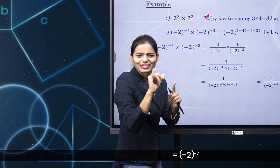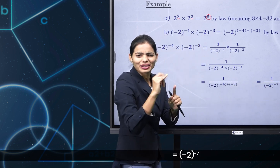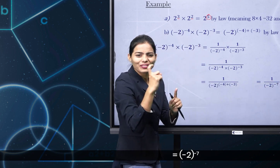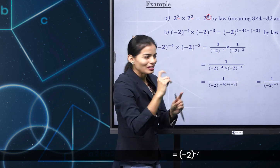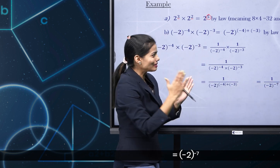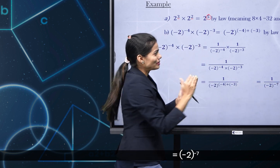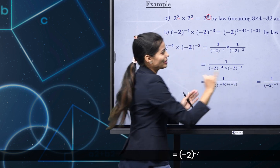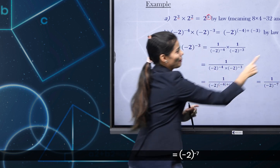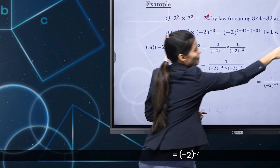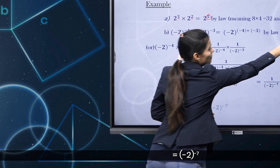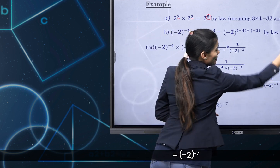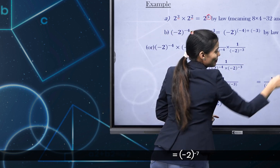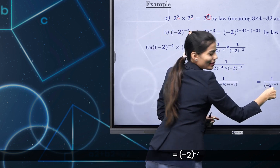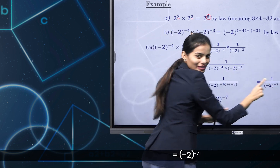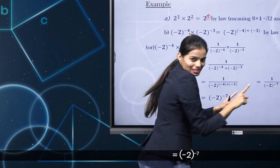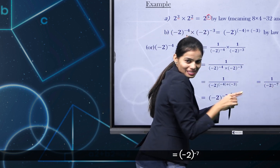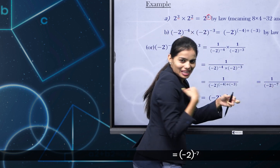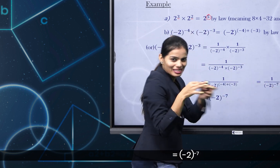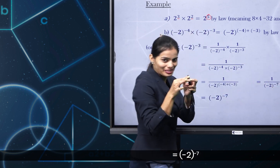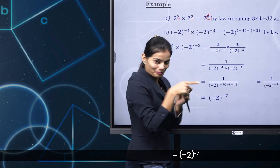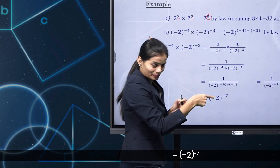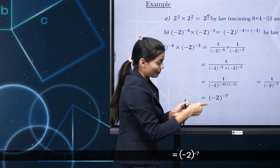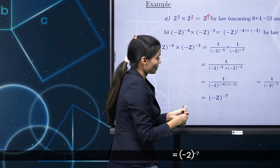Is equal to minus 2 to the power minus 7.